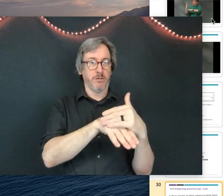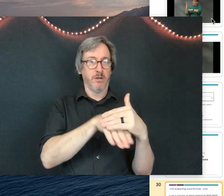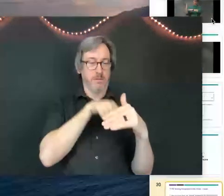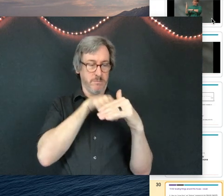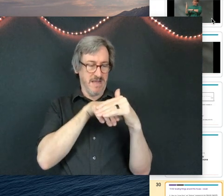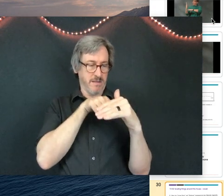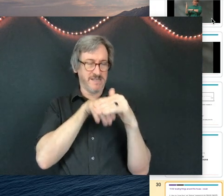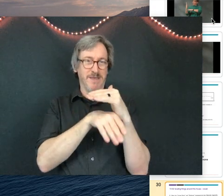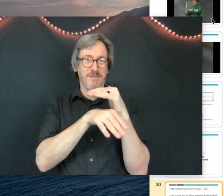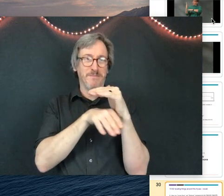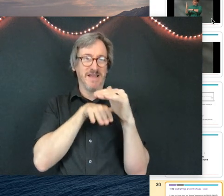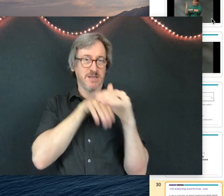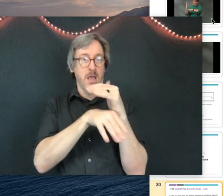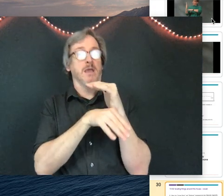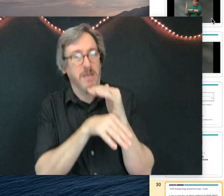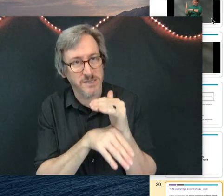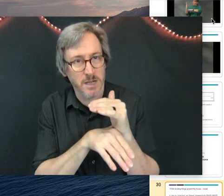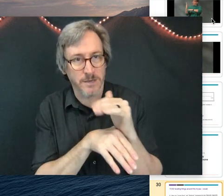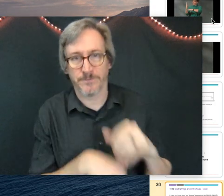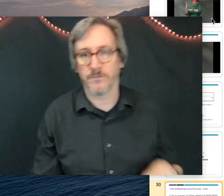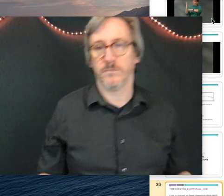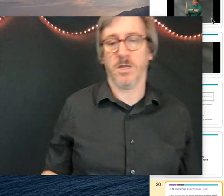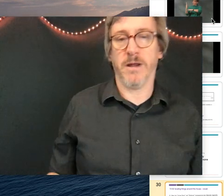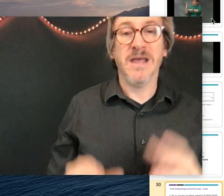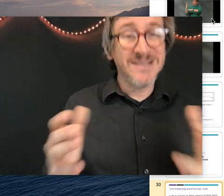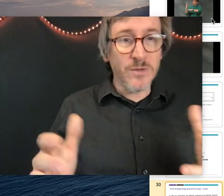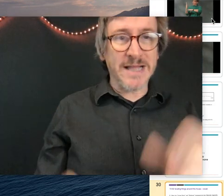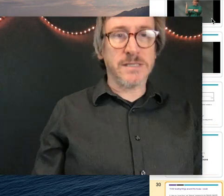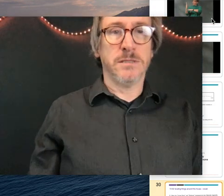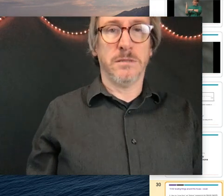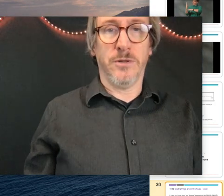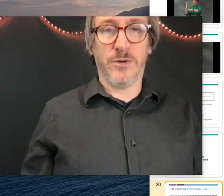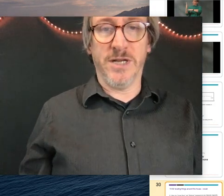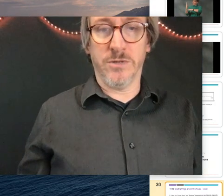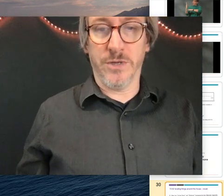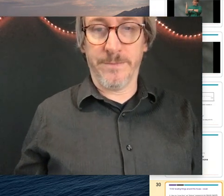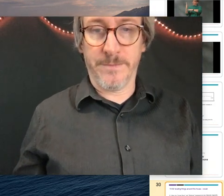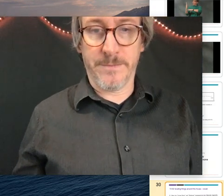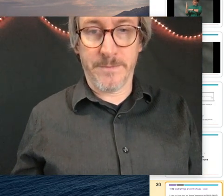that's my thumb catches. I get stuck. All right. So that's 1302.